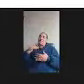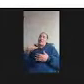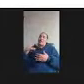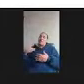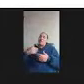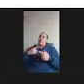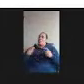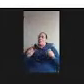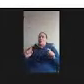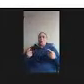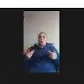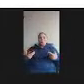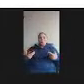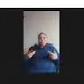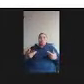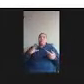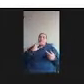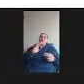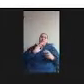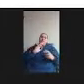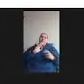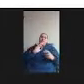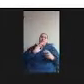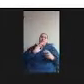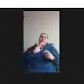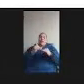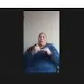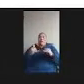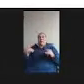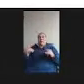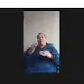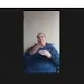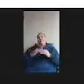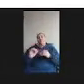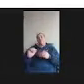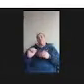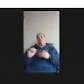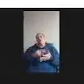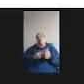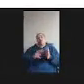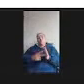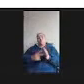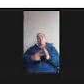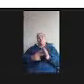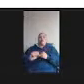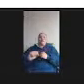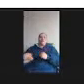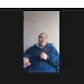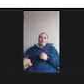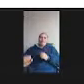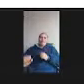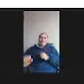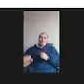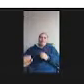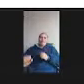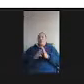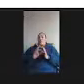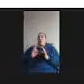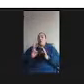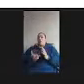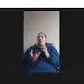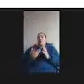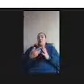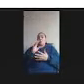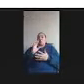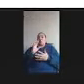results in that the timelines within that procurement plan being extended. An example would be we would draft the